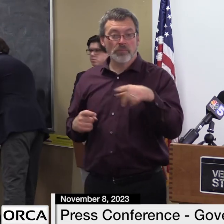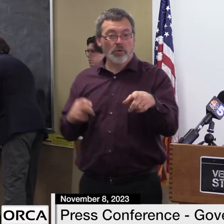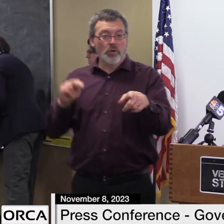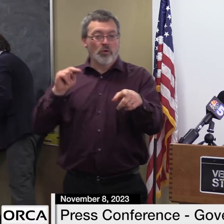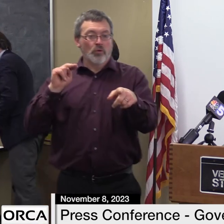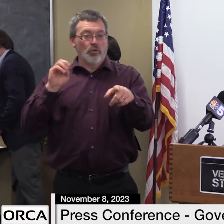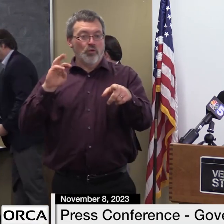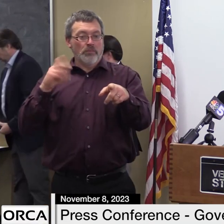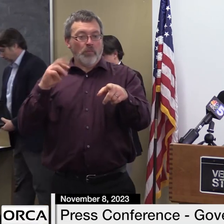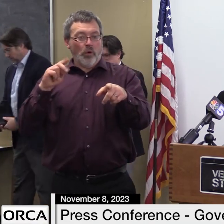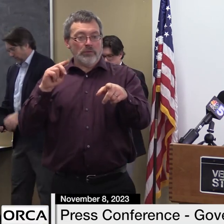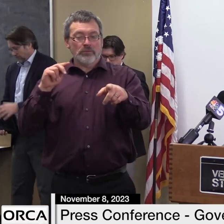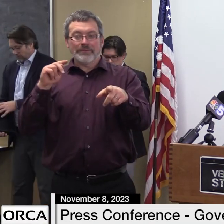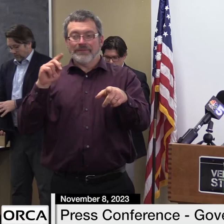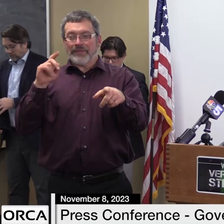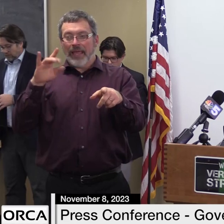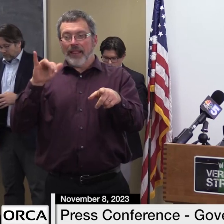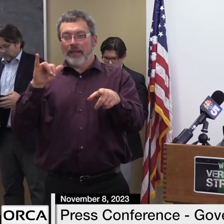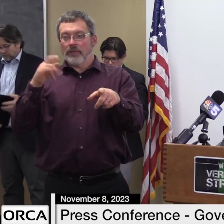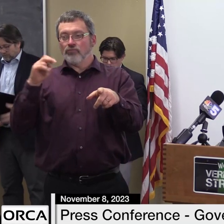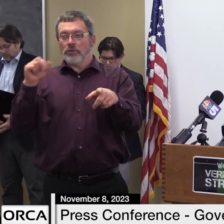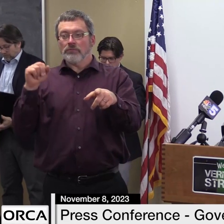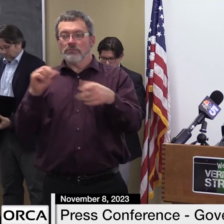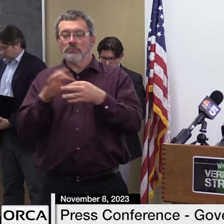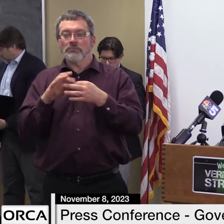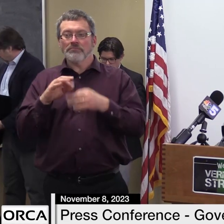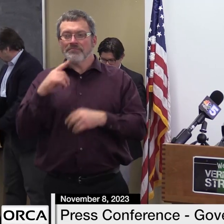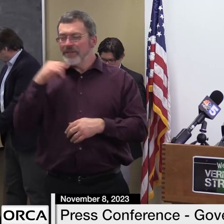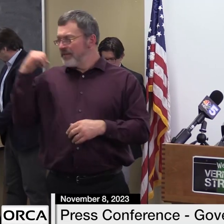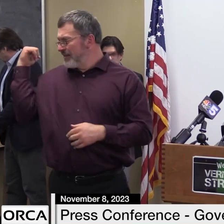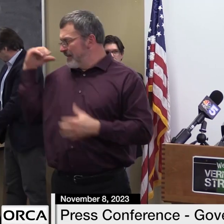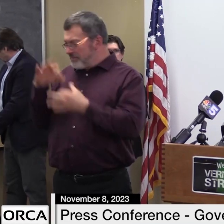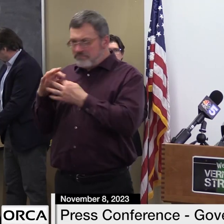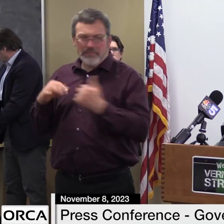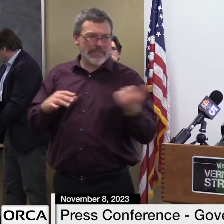Commissioner Winters just said, and you've said, we need to add housing.